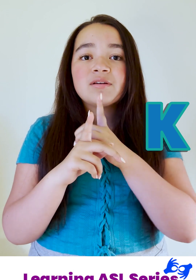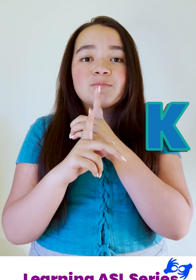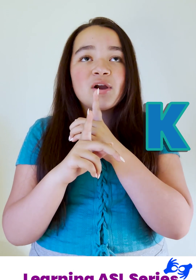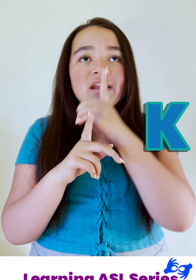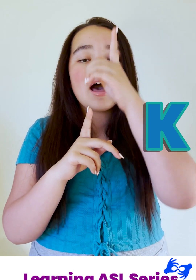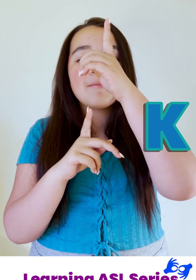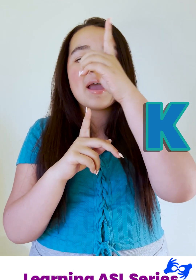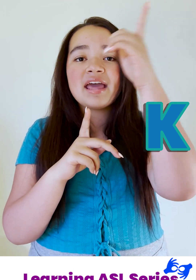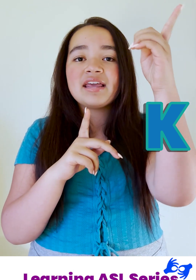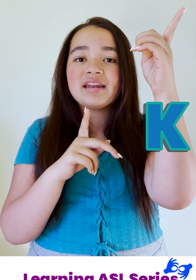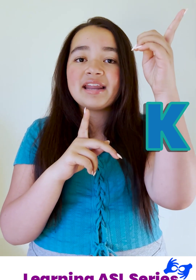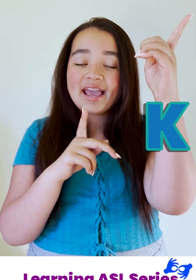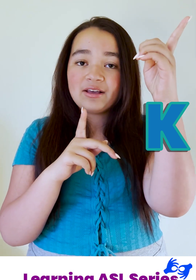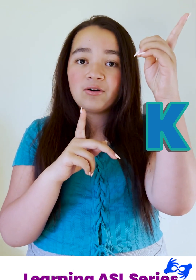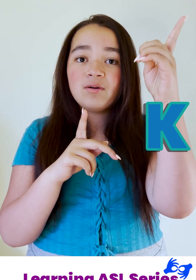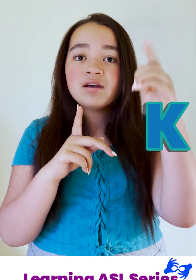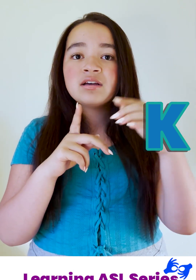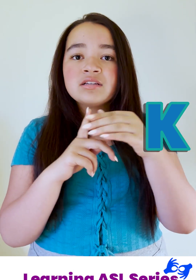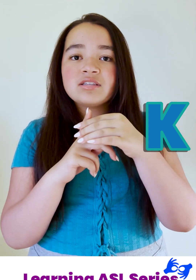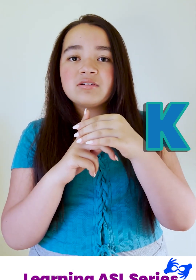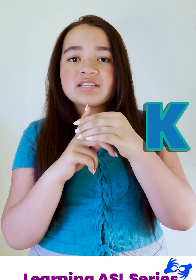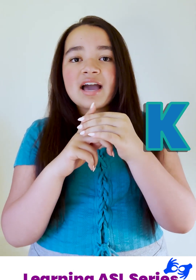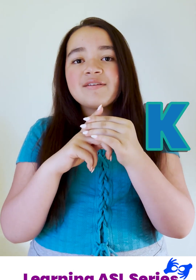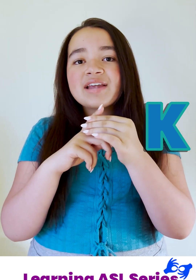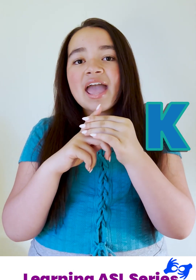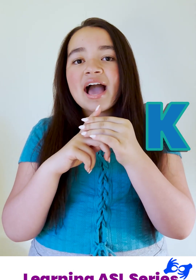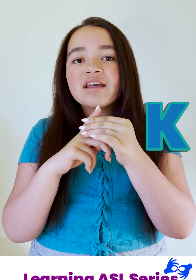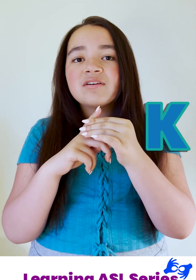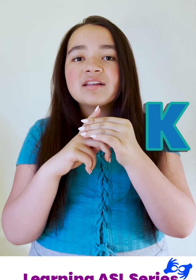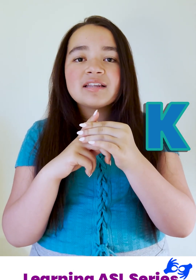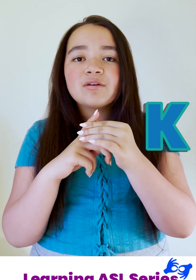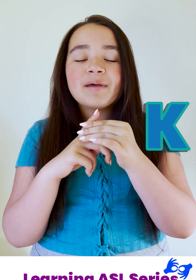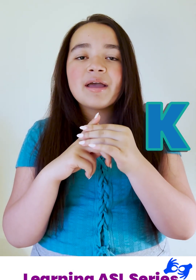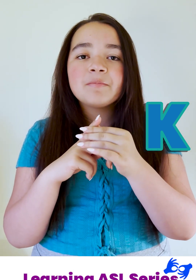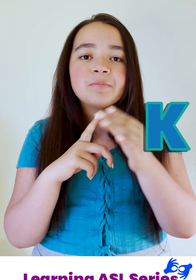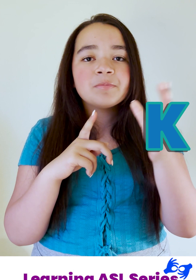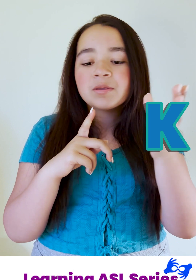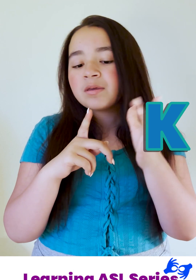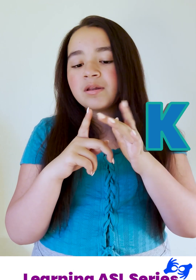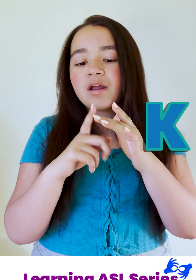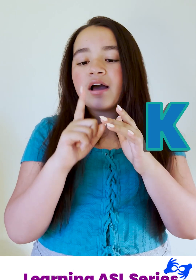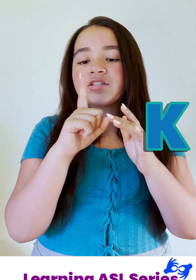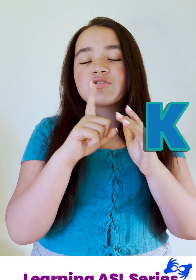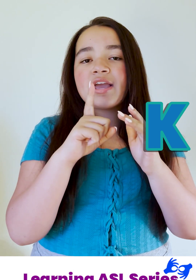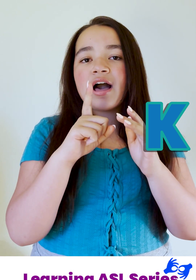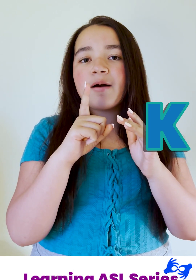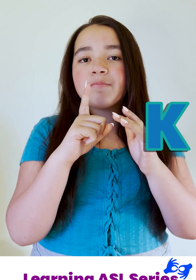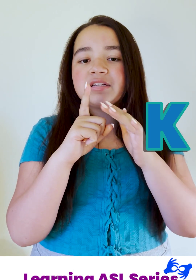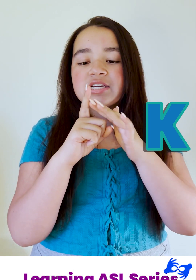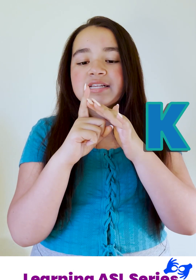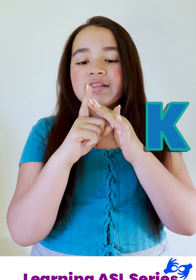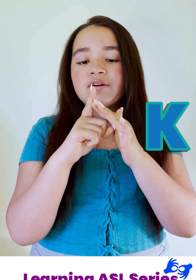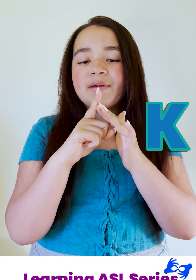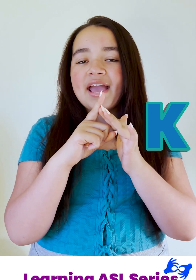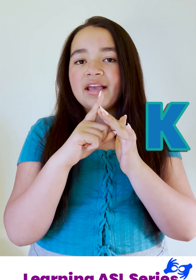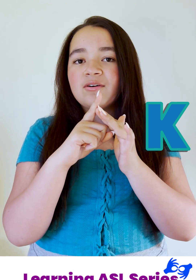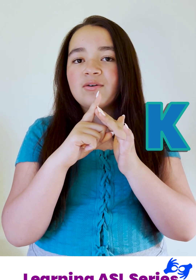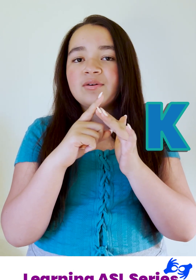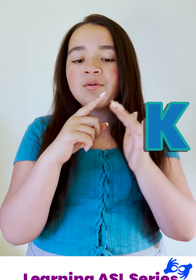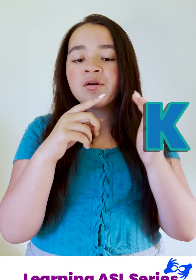point up and in an angle, so just kind of diagonal a little bit, not straight up, but just a little bit angled